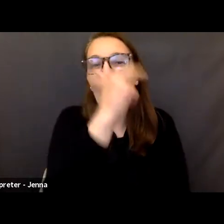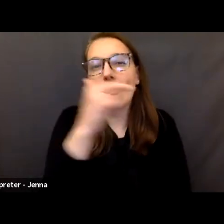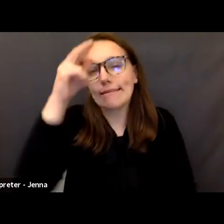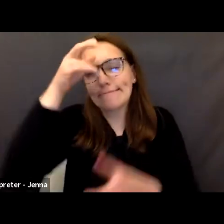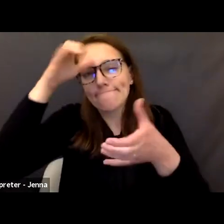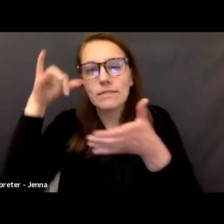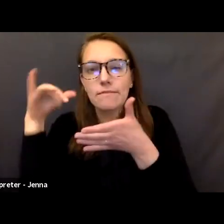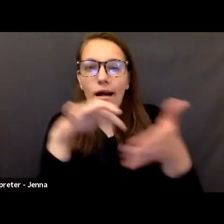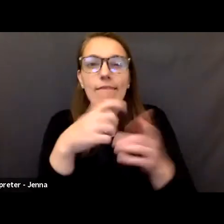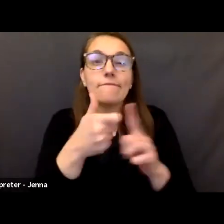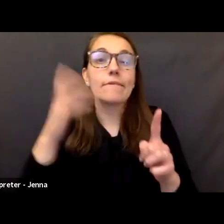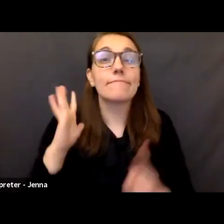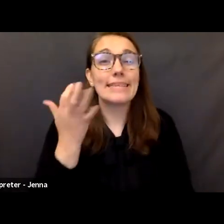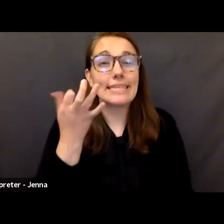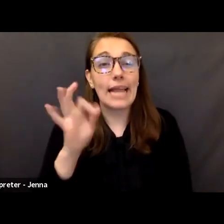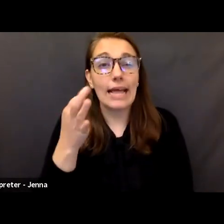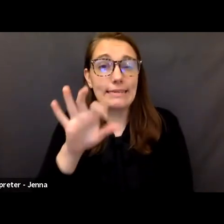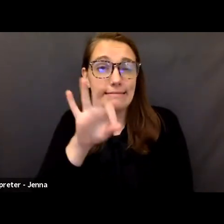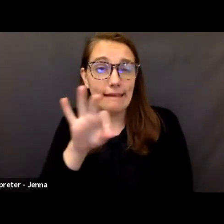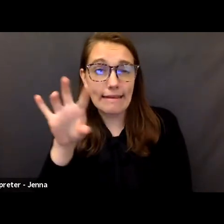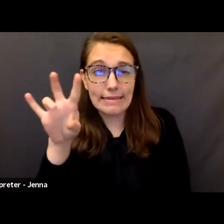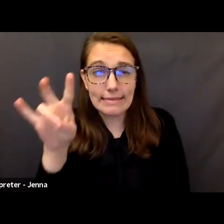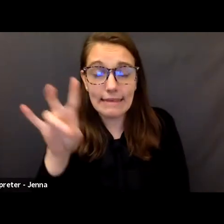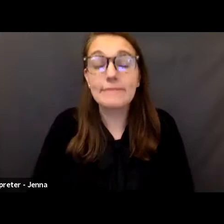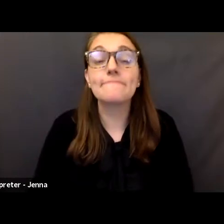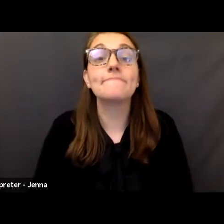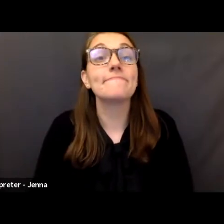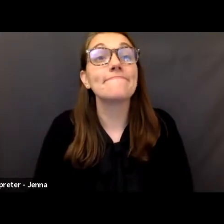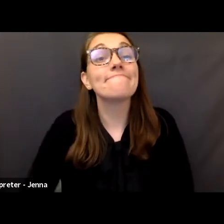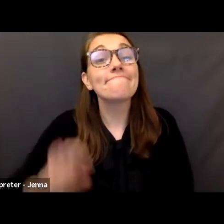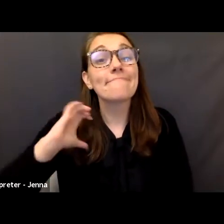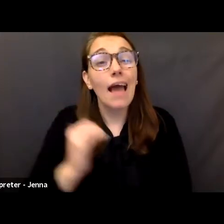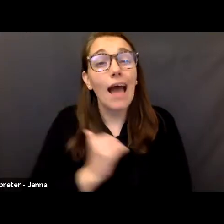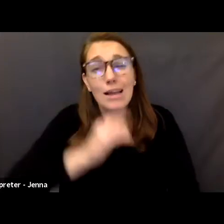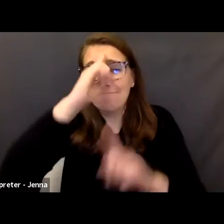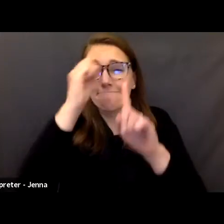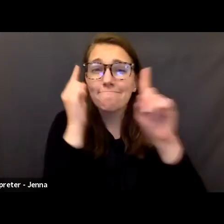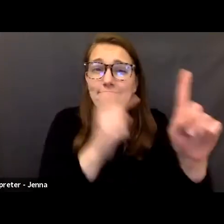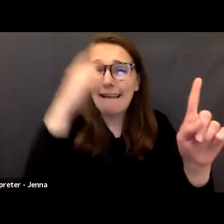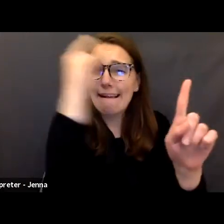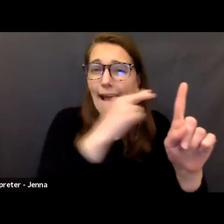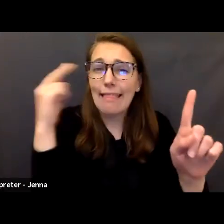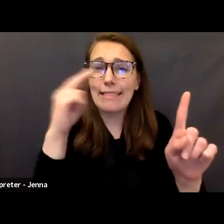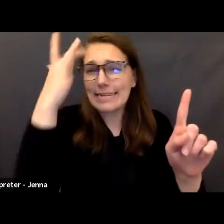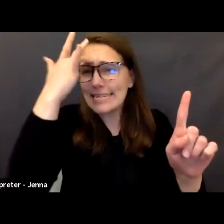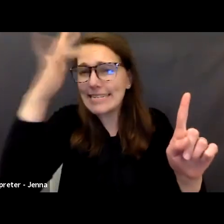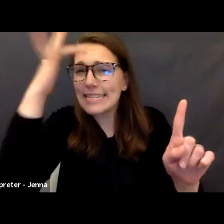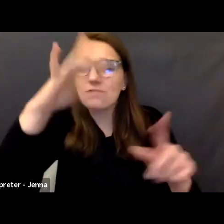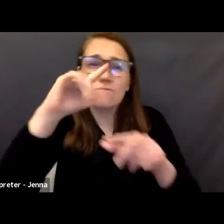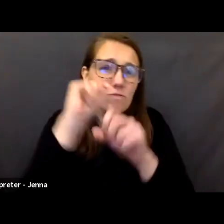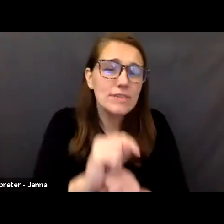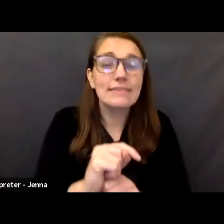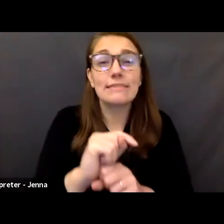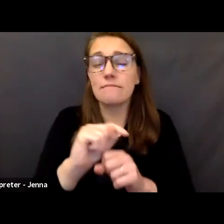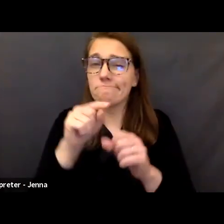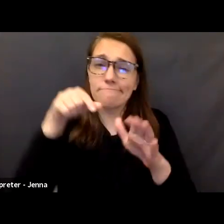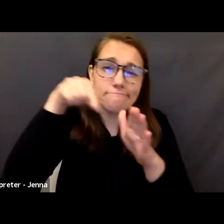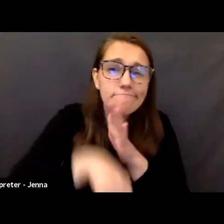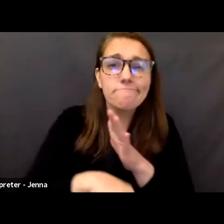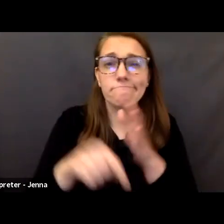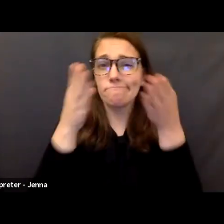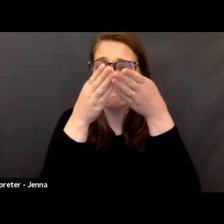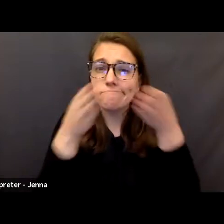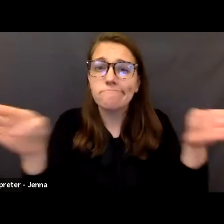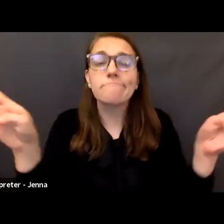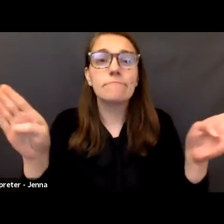1997. And our mission is to make the Catholic intellectual tradition in its depth and breadth a living dialogue partner at the University